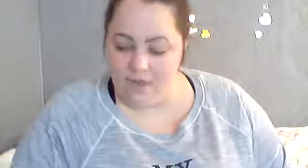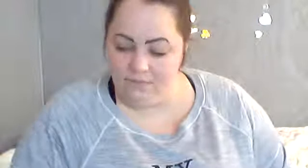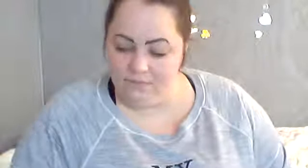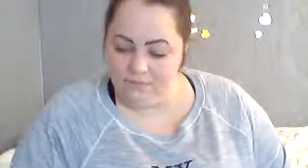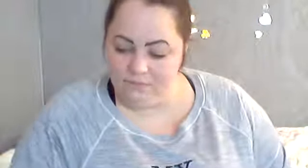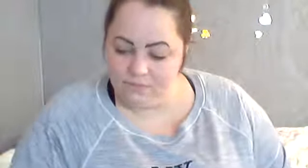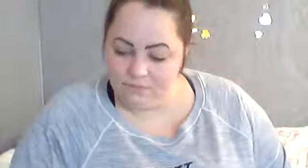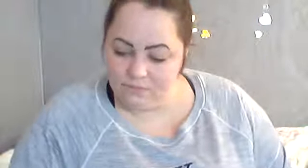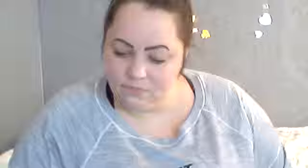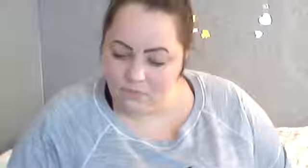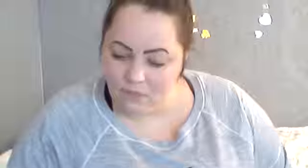Okay.